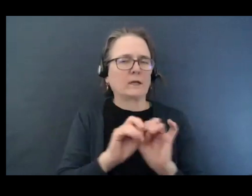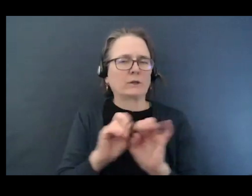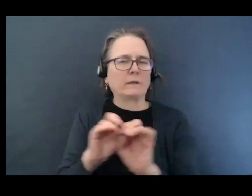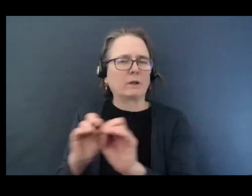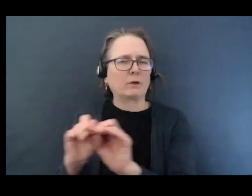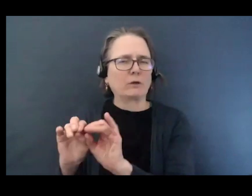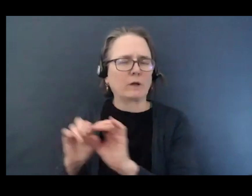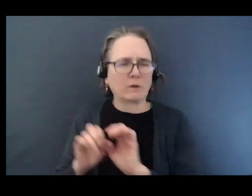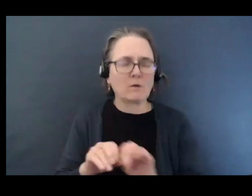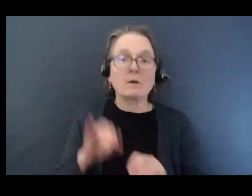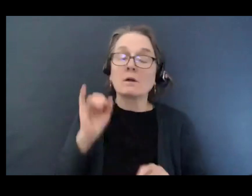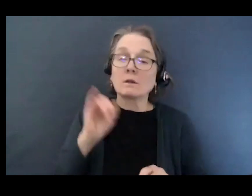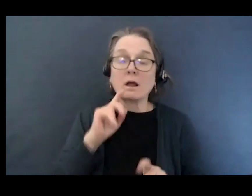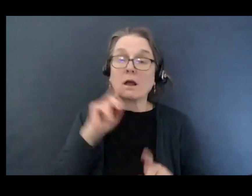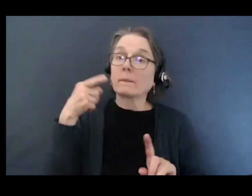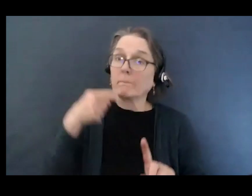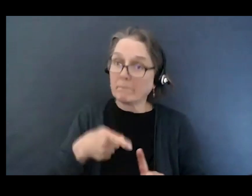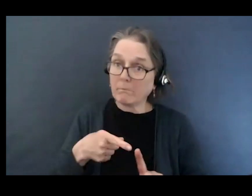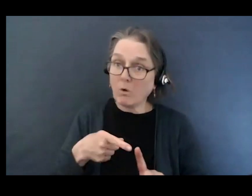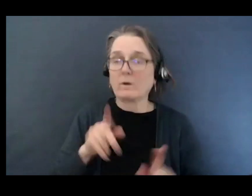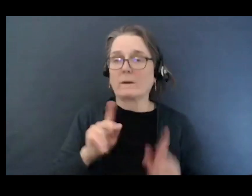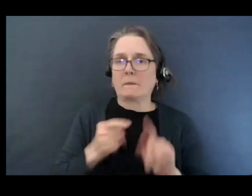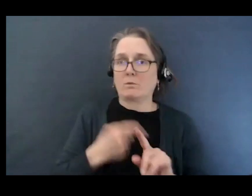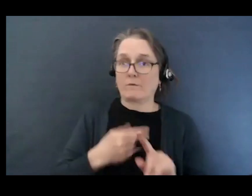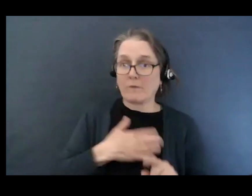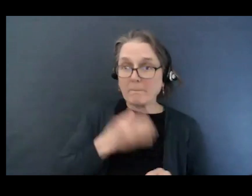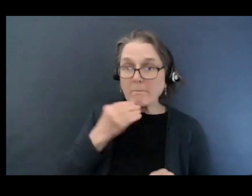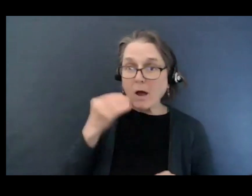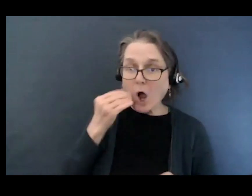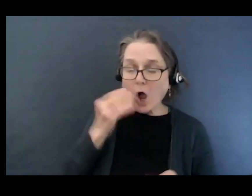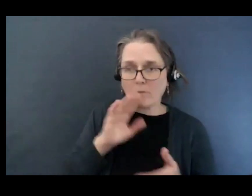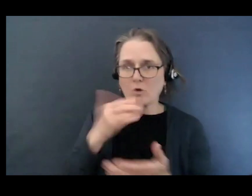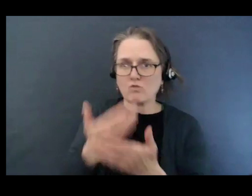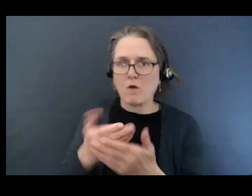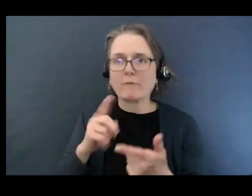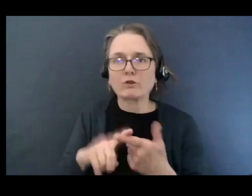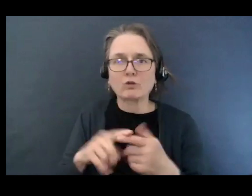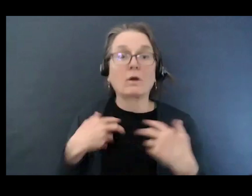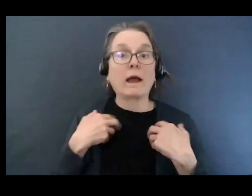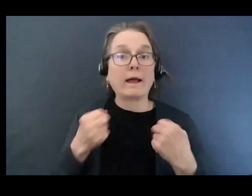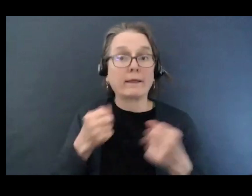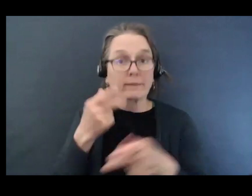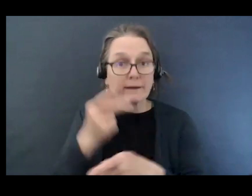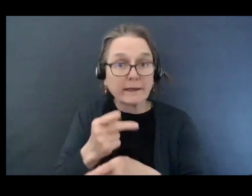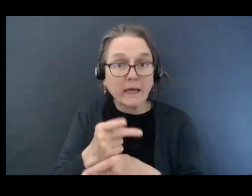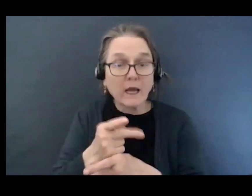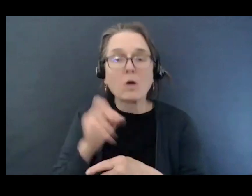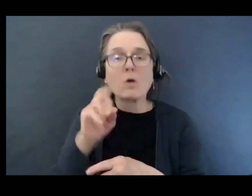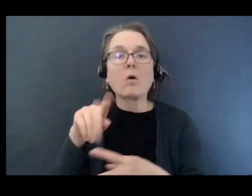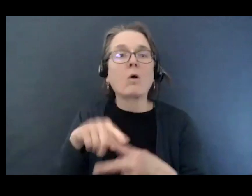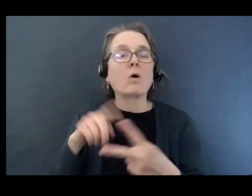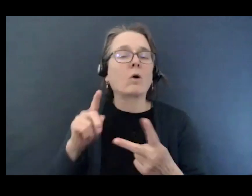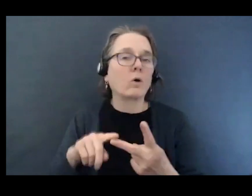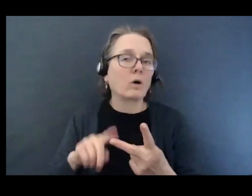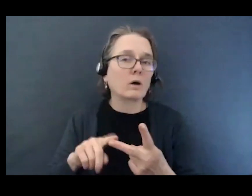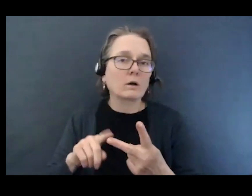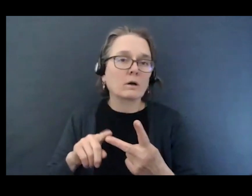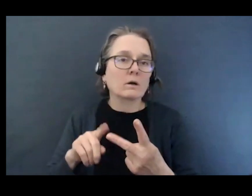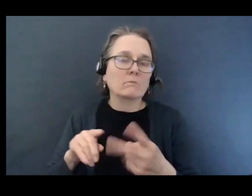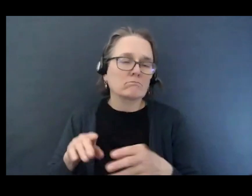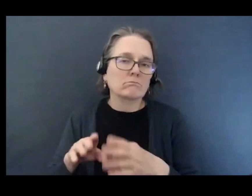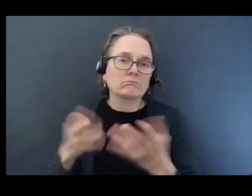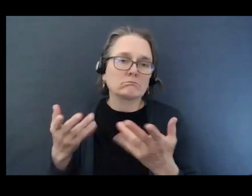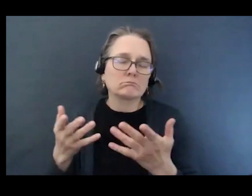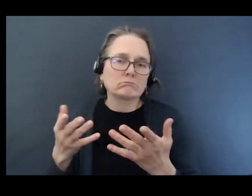to healthcare or outlying industrial warehousing. And then the next question is, okay, they can